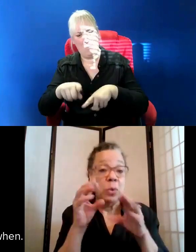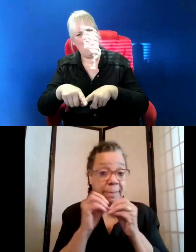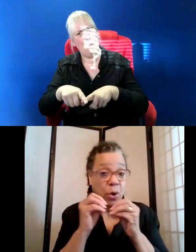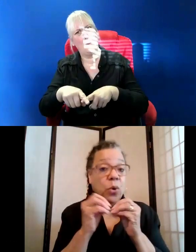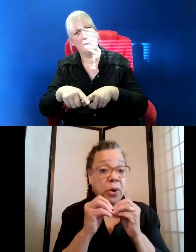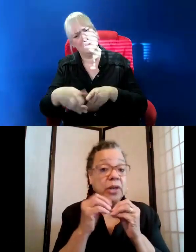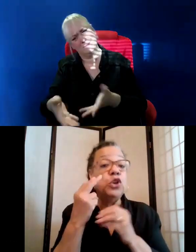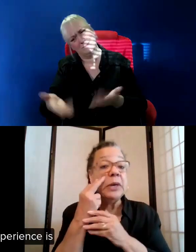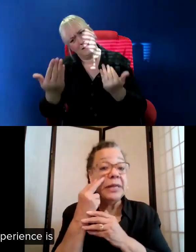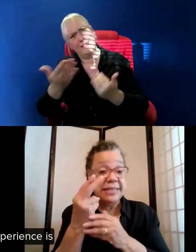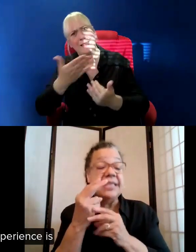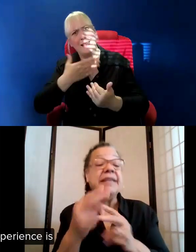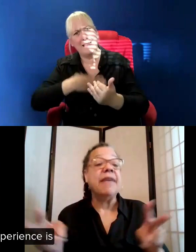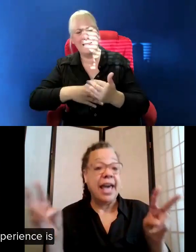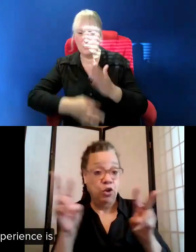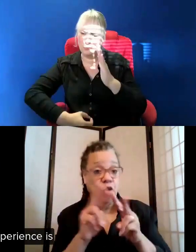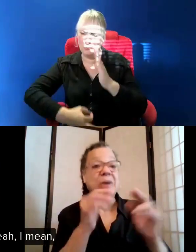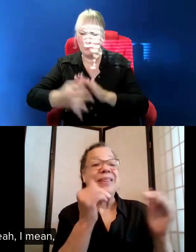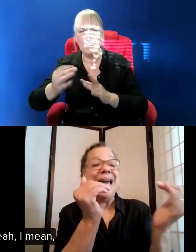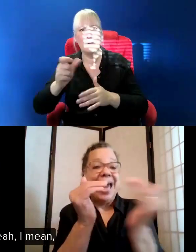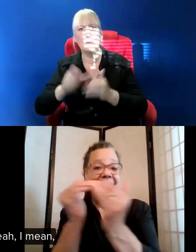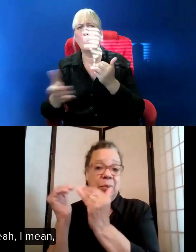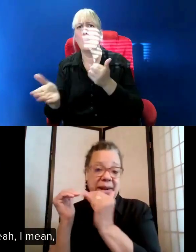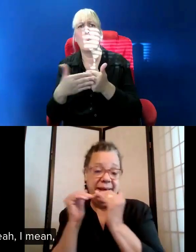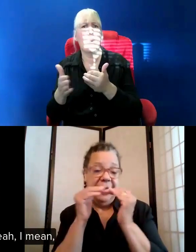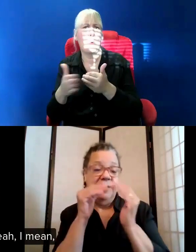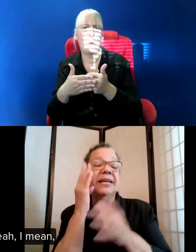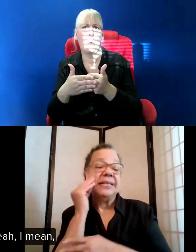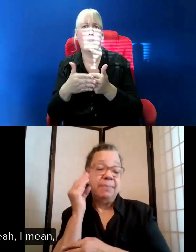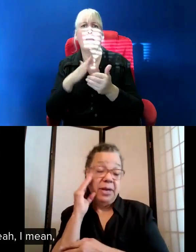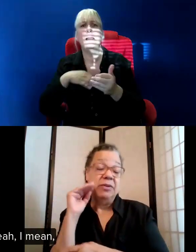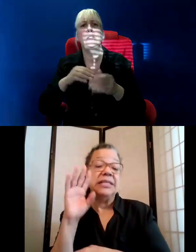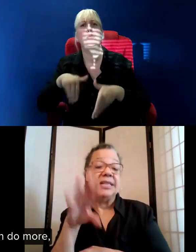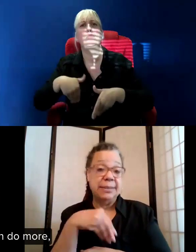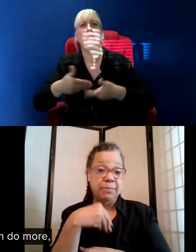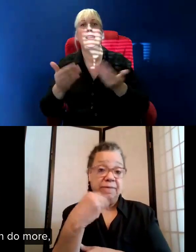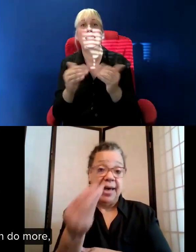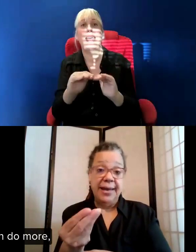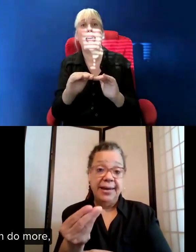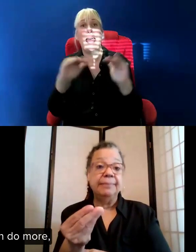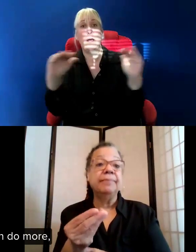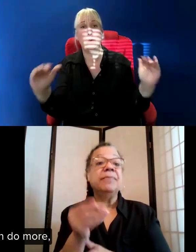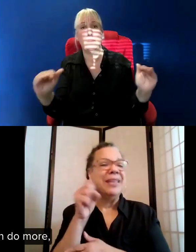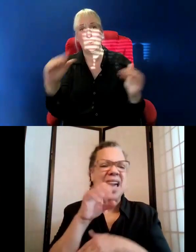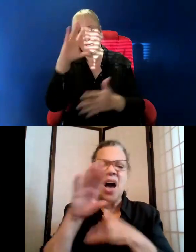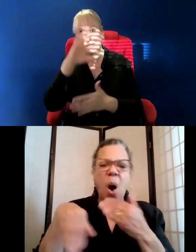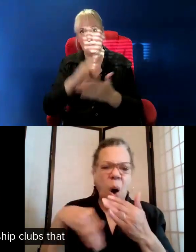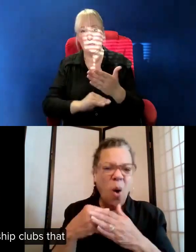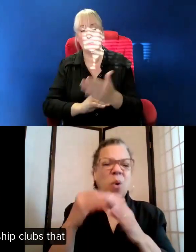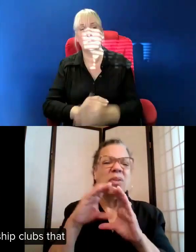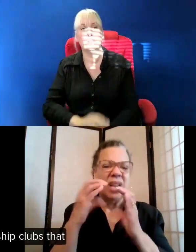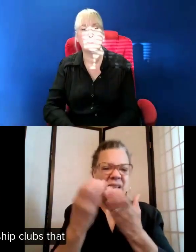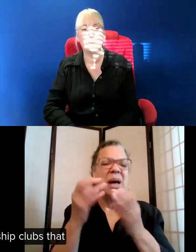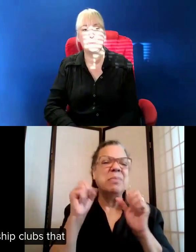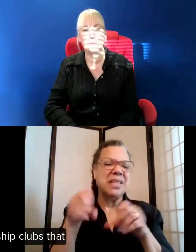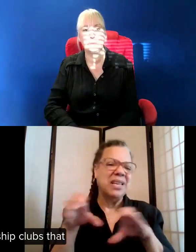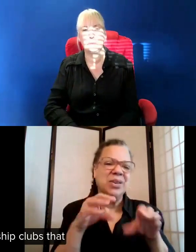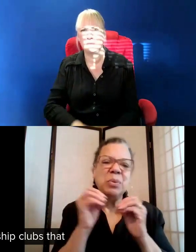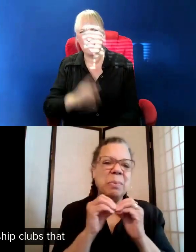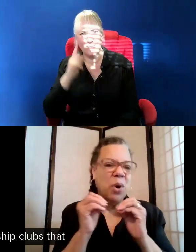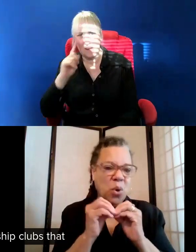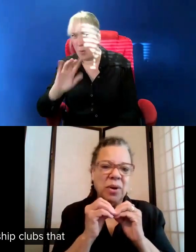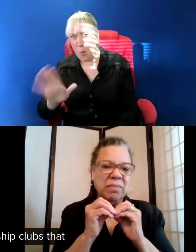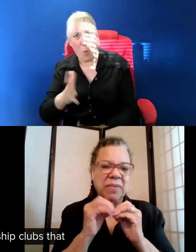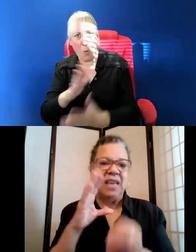of it when that equity of experience is provided. Yeah, I mean, all clubs can do more, you know, even Premiership